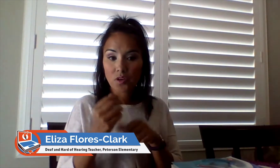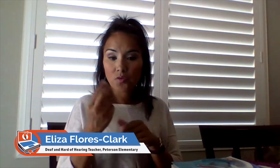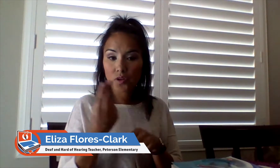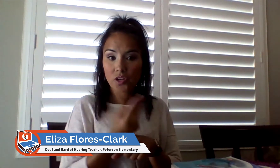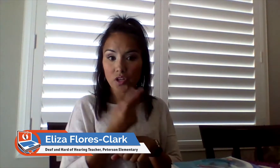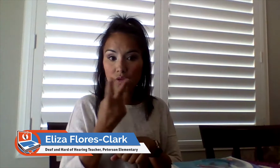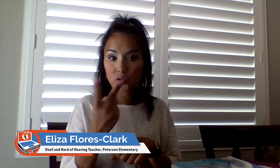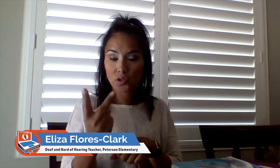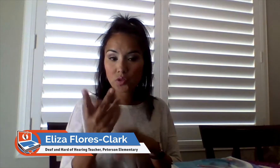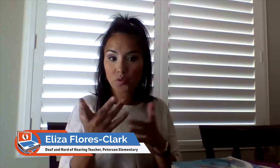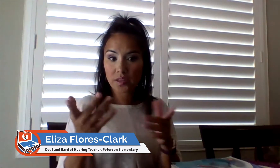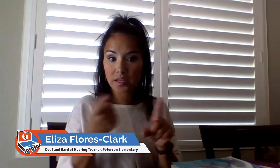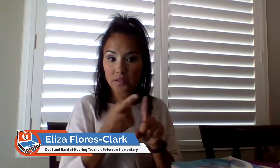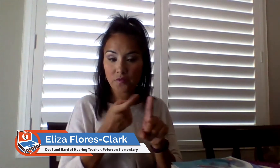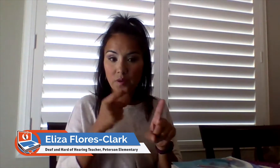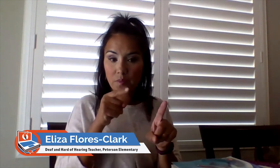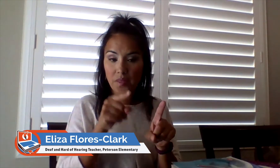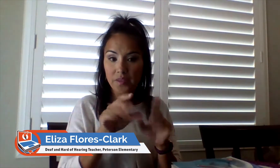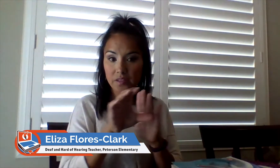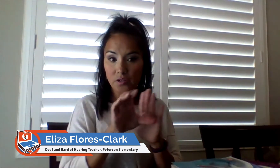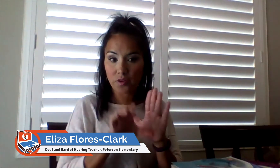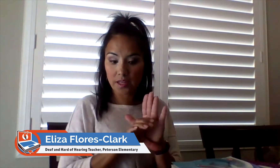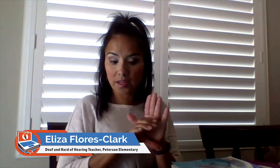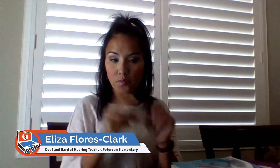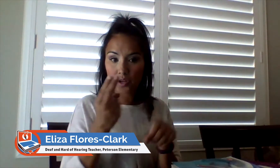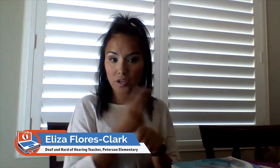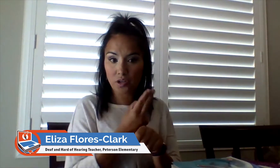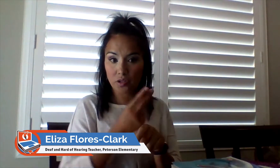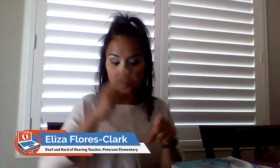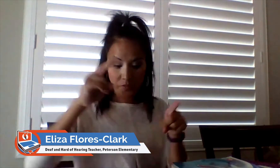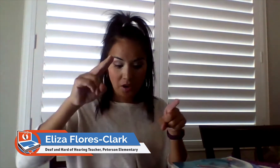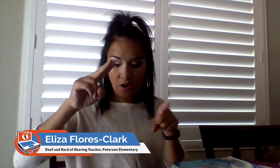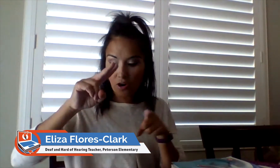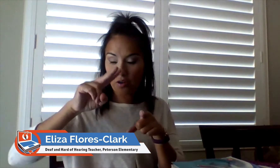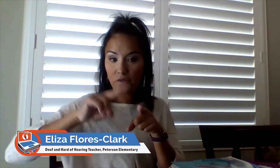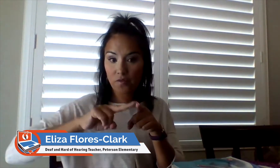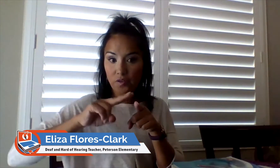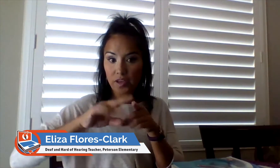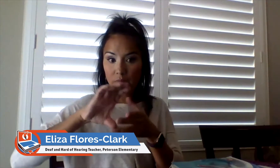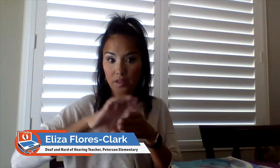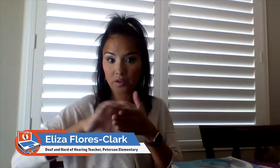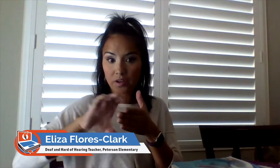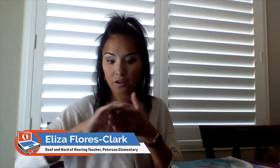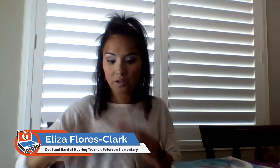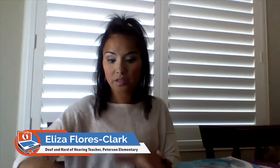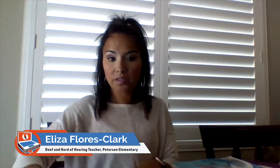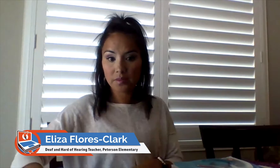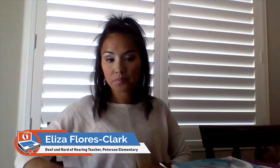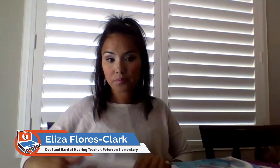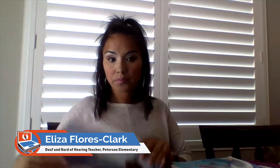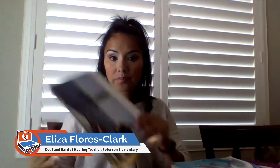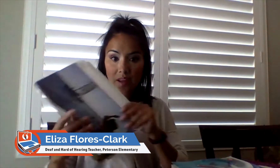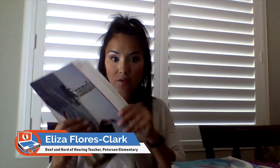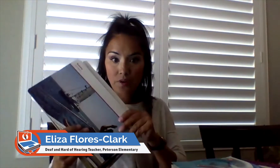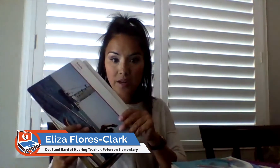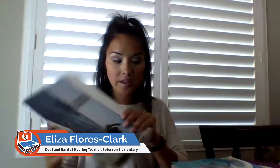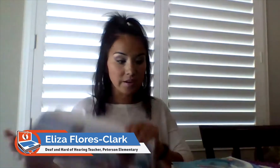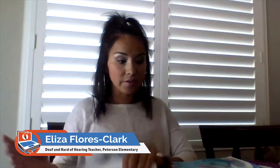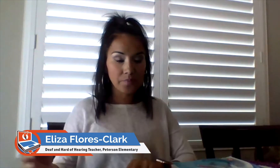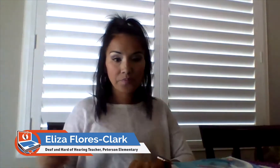going to use two things from this curriculum. We're going to use our vocabulary cards right here,